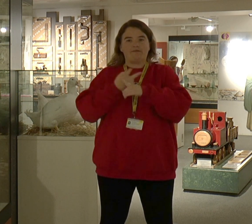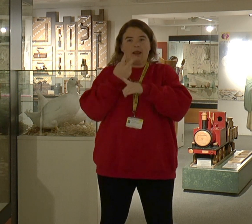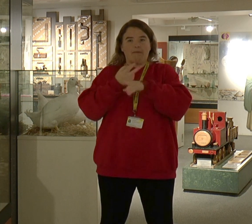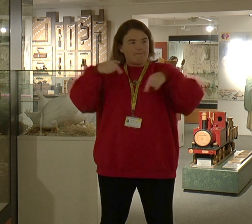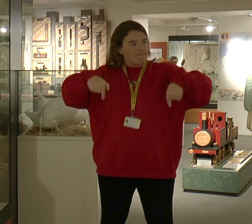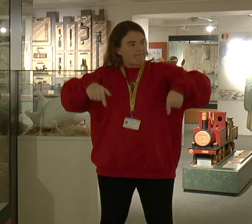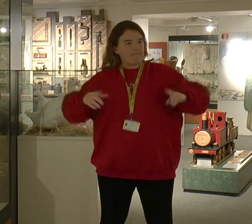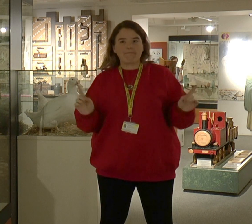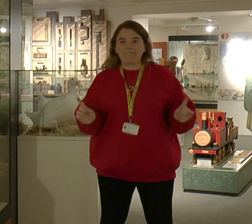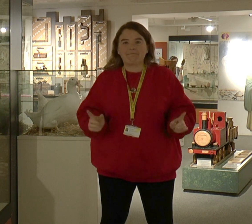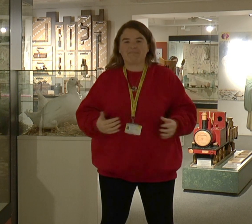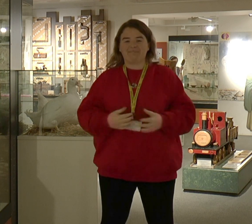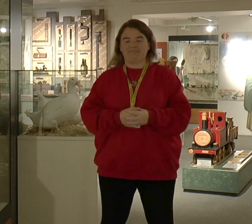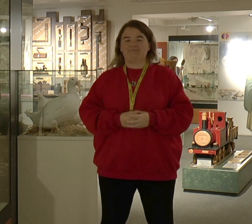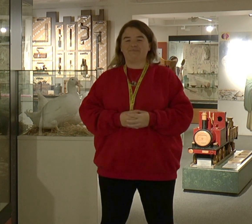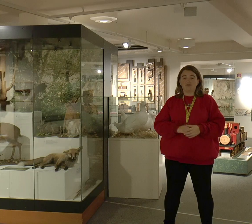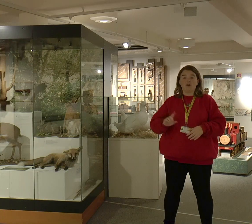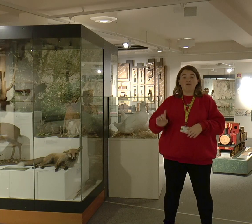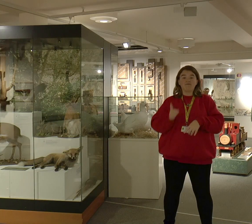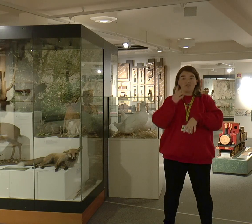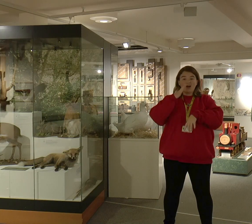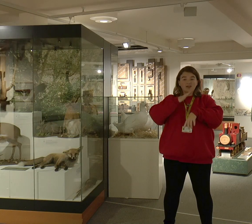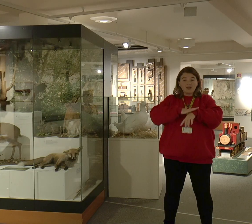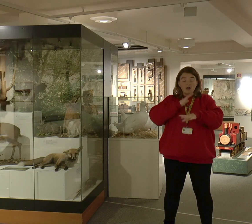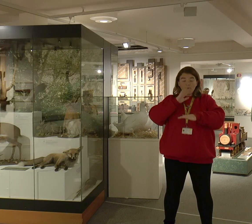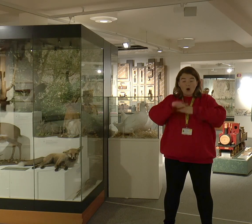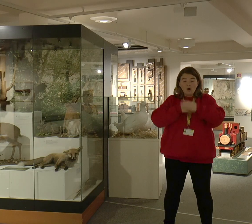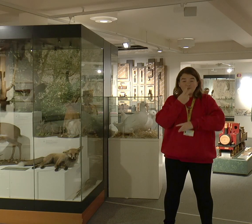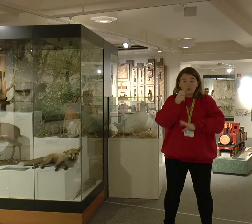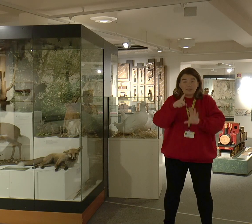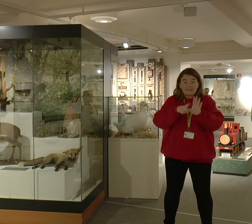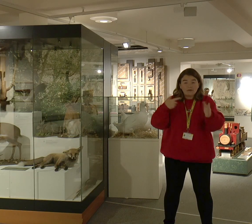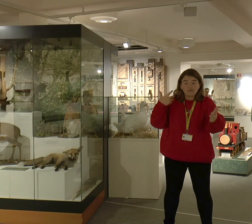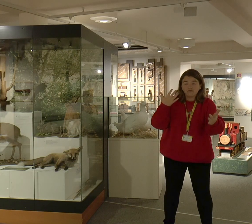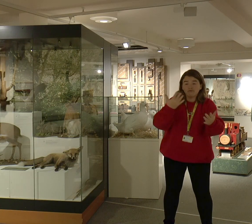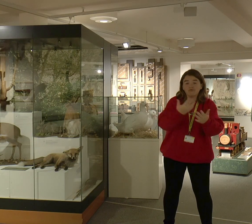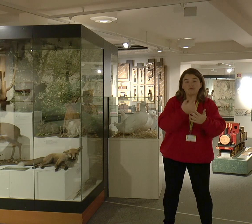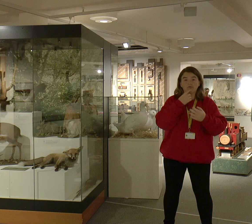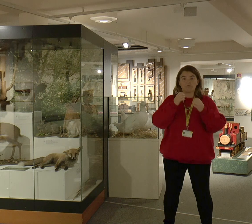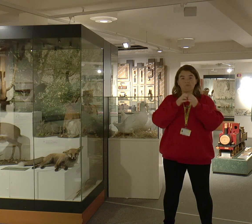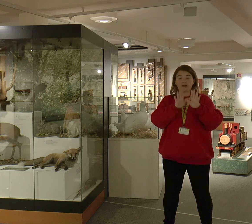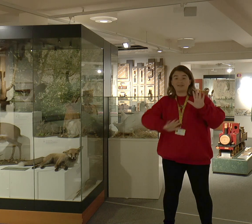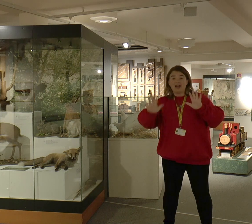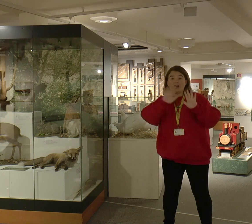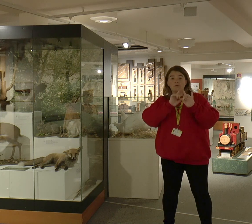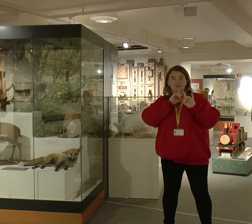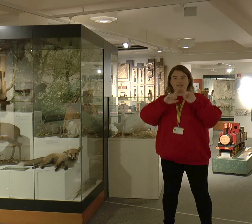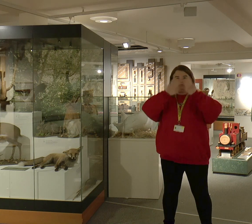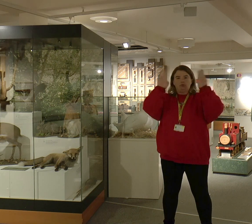project that they're going to set up here. This will be the first time in over 20 years that Bucks County Museum